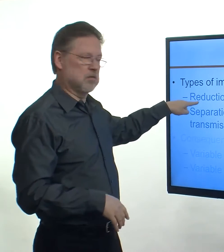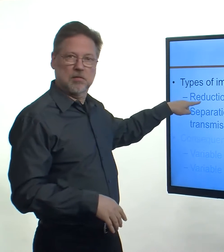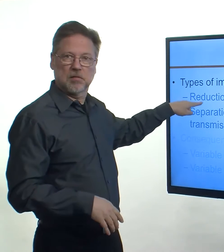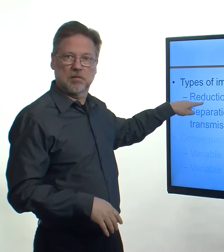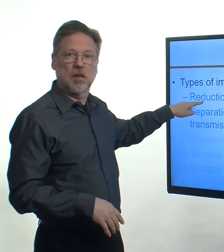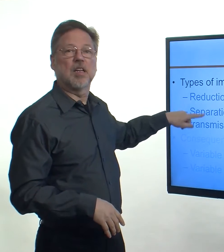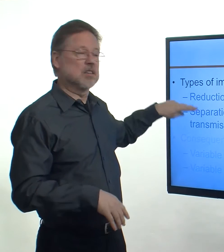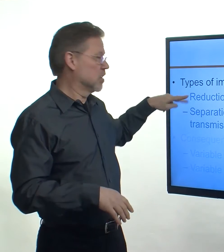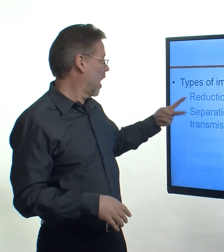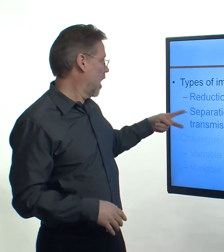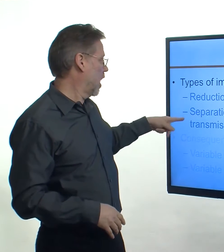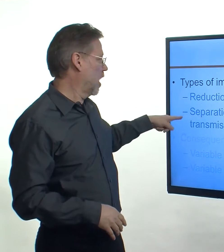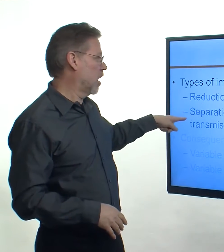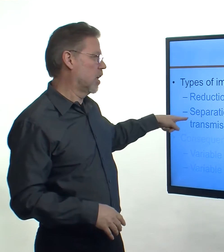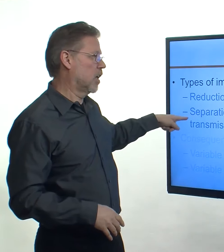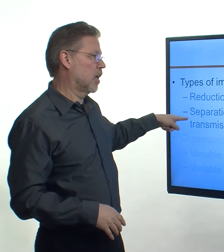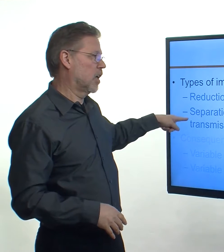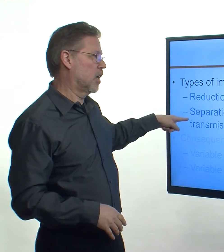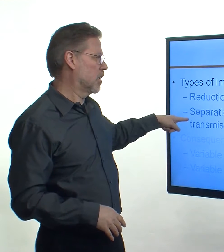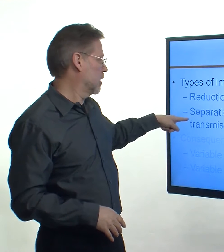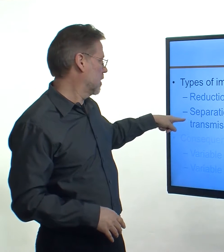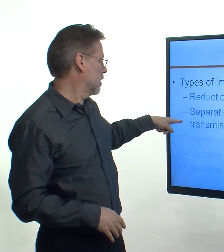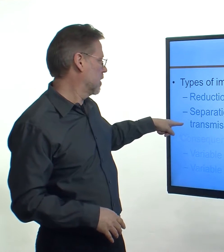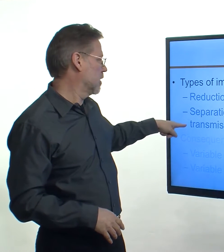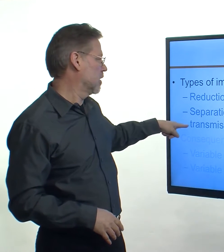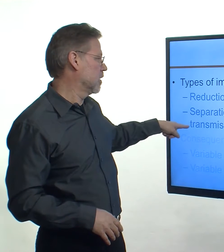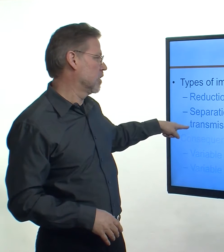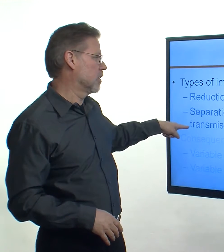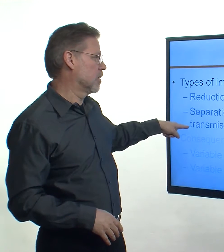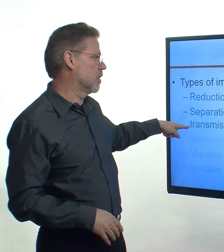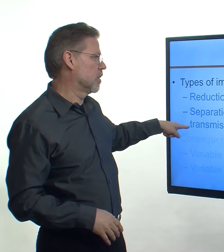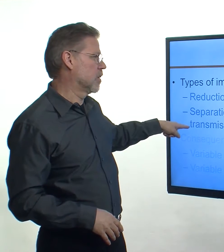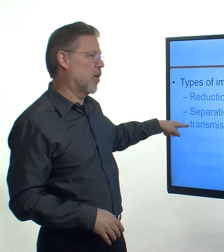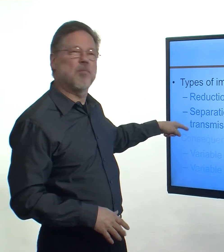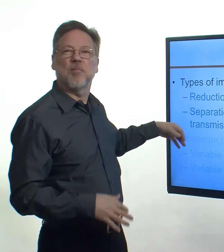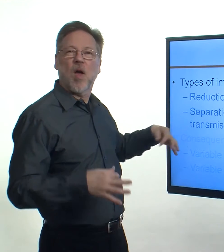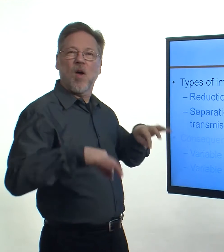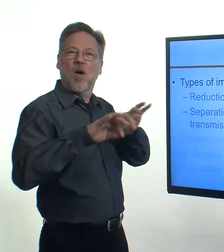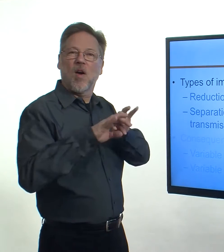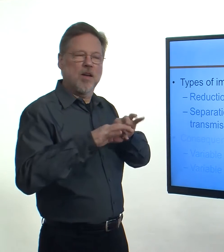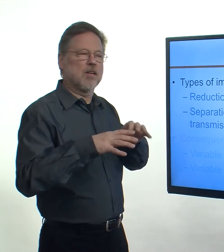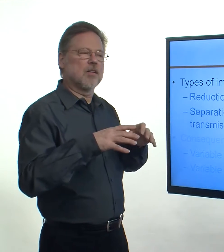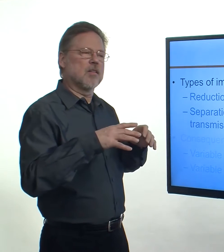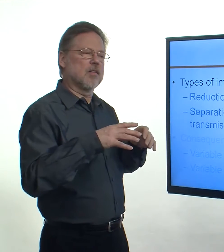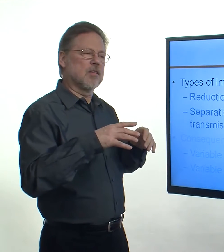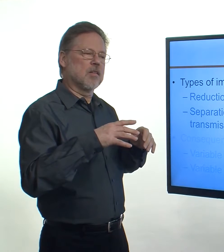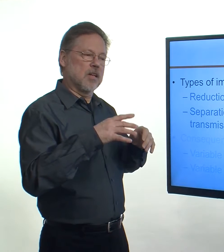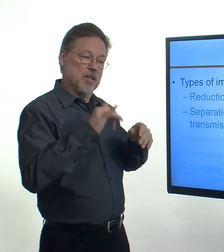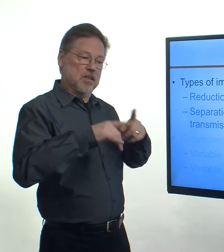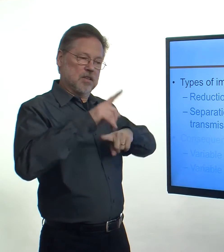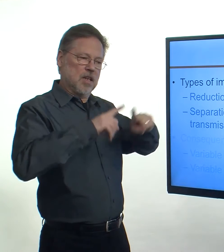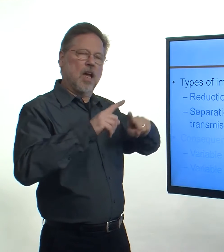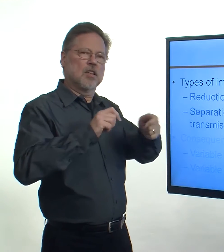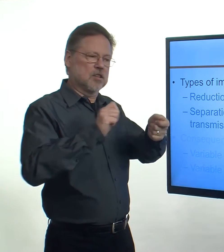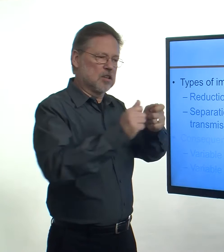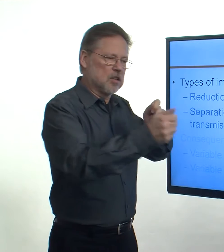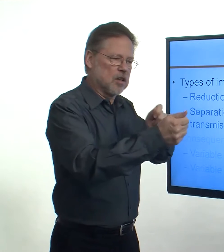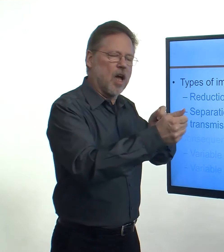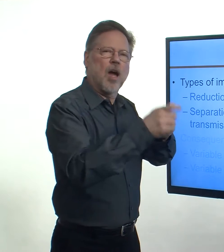way. A second way is that separation between the original context and subsequent transmission and reanalysis creates